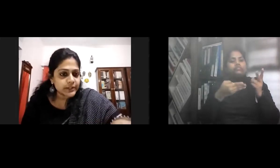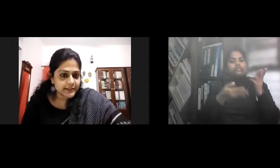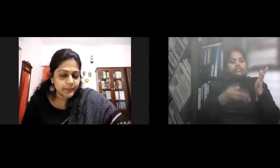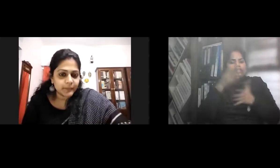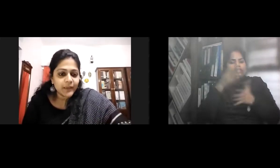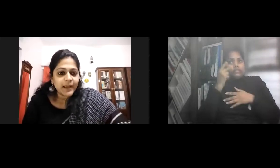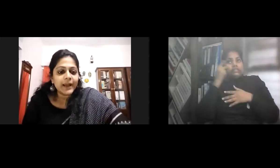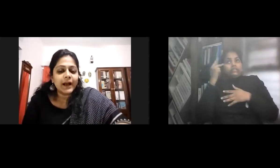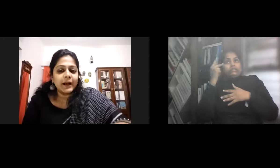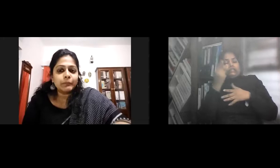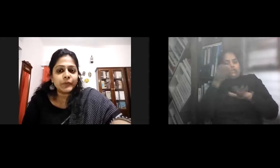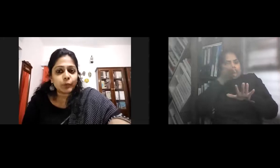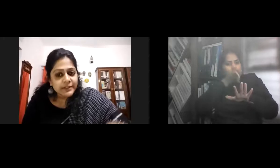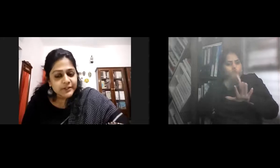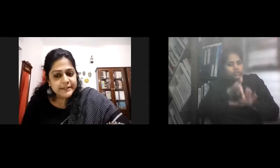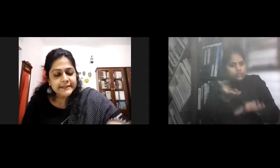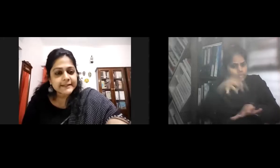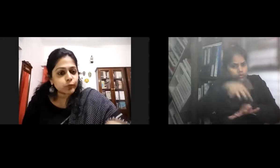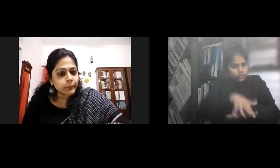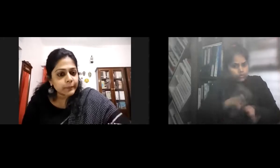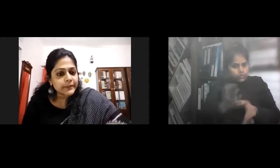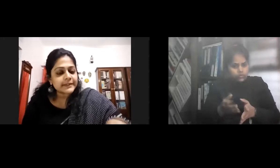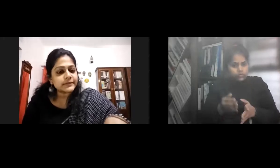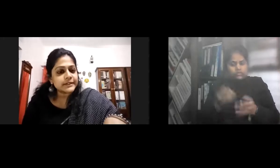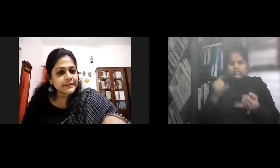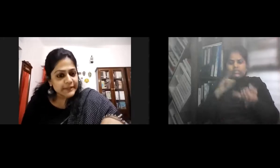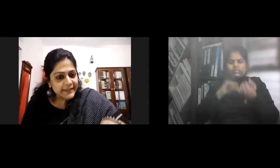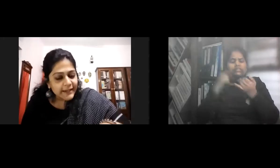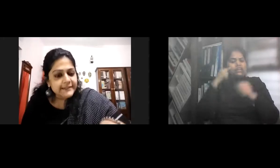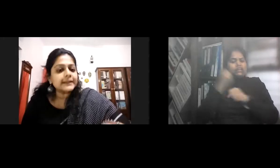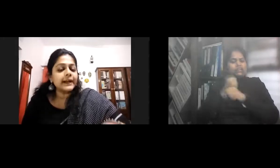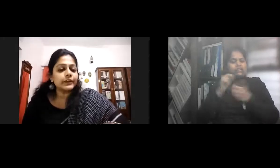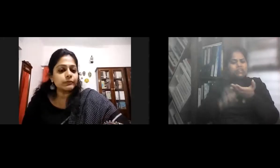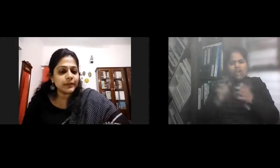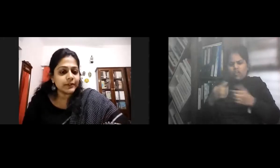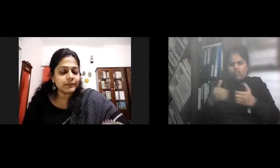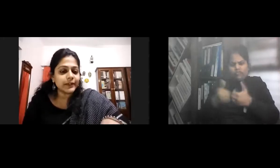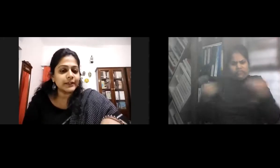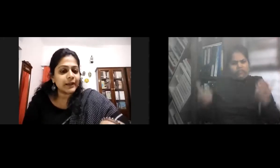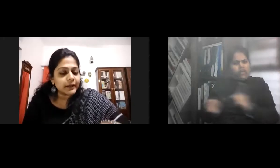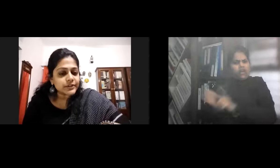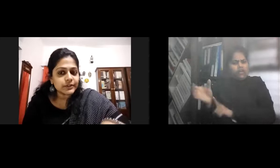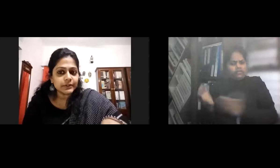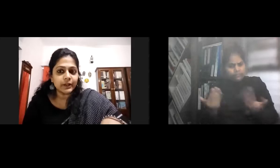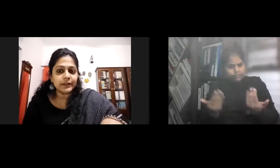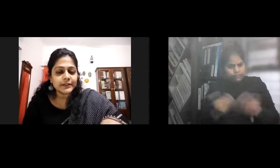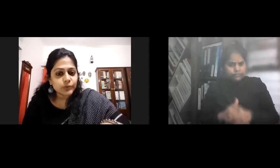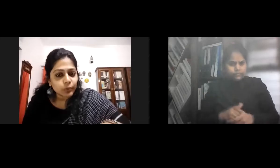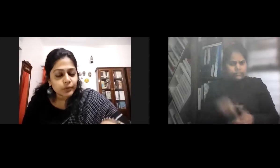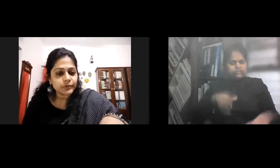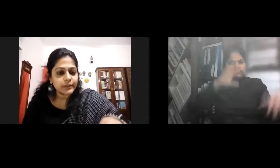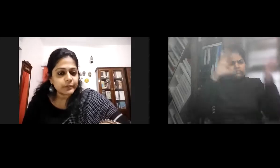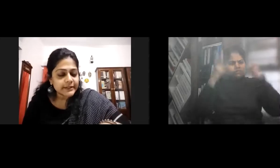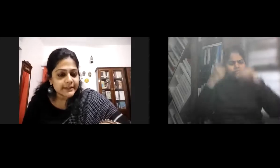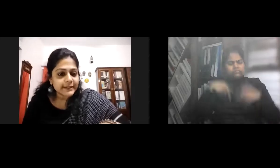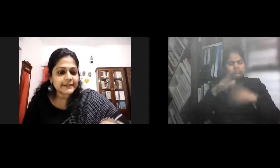exclusion disappear. What is interesting is the 4 papers are traversing precisely the kind of period where the larger